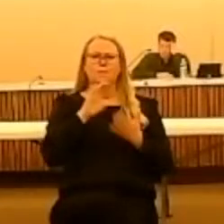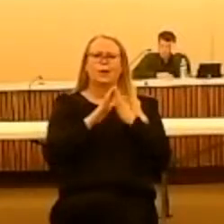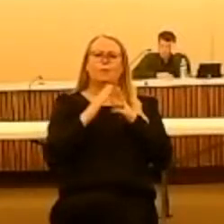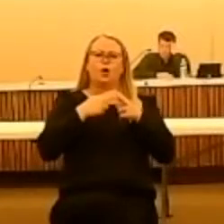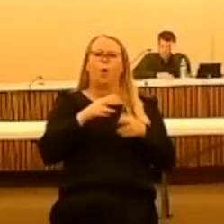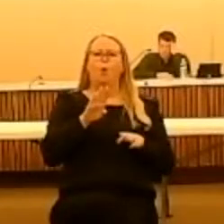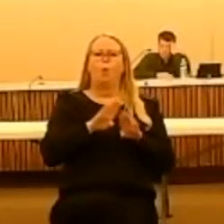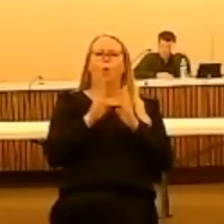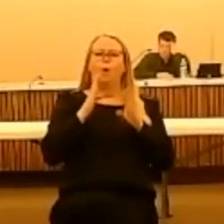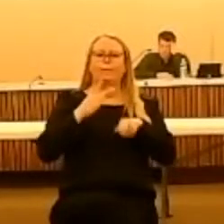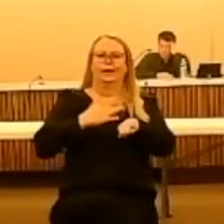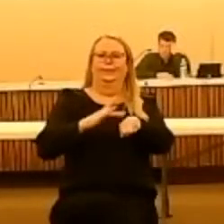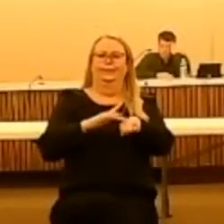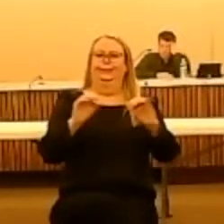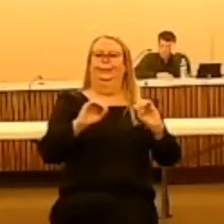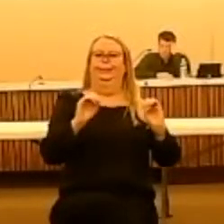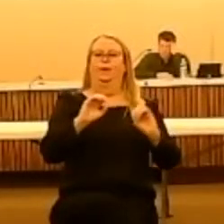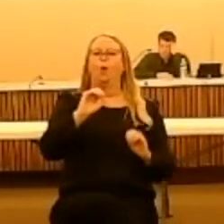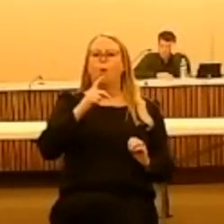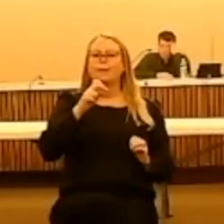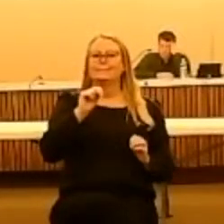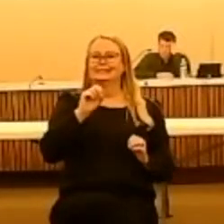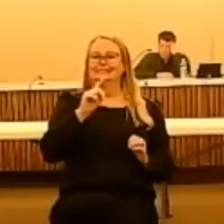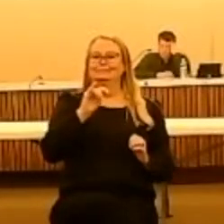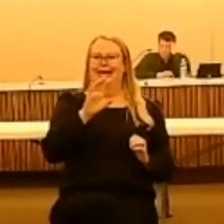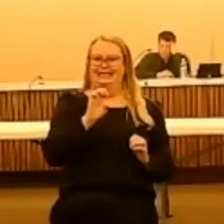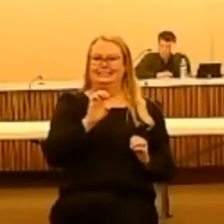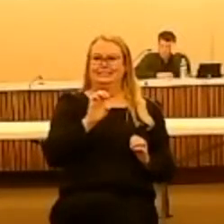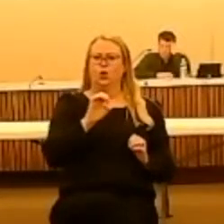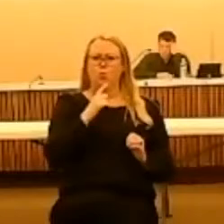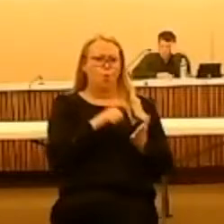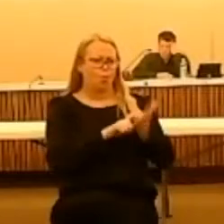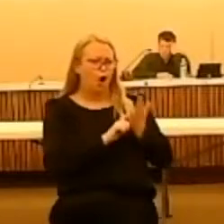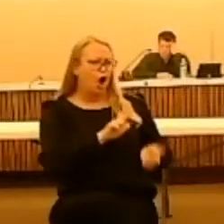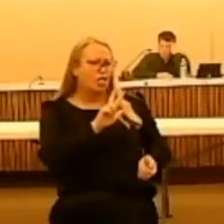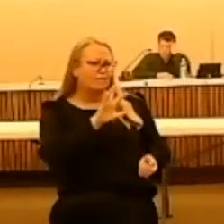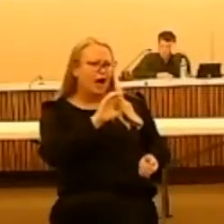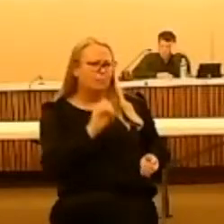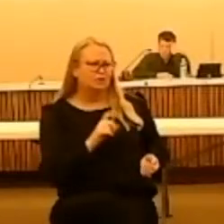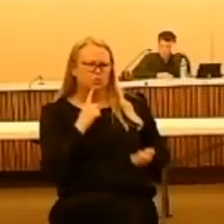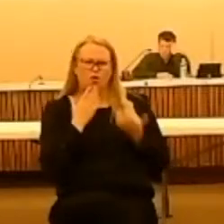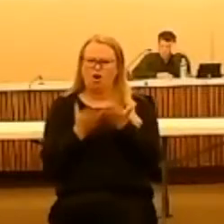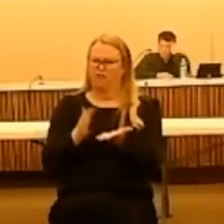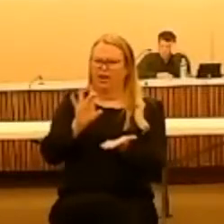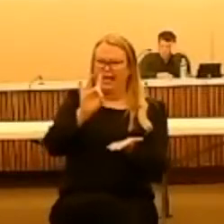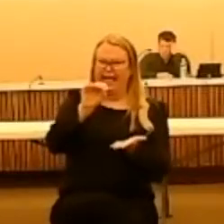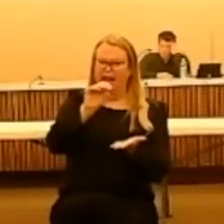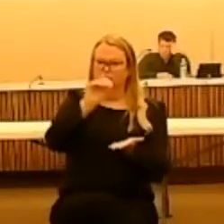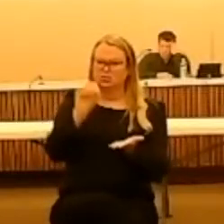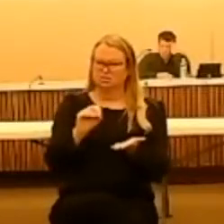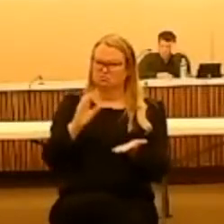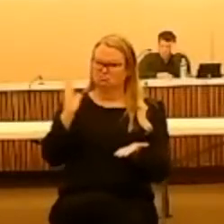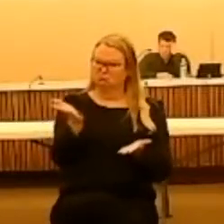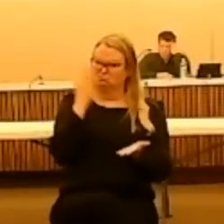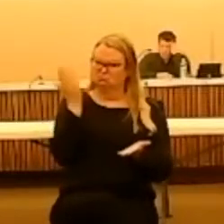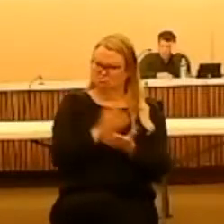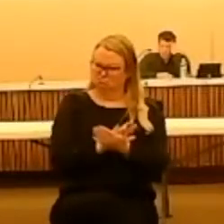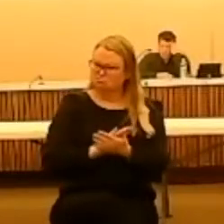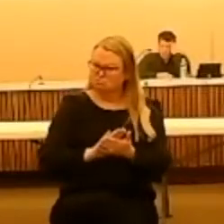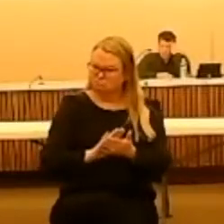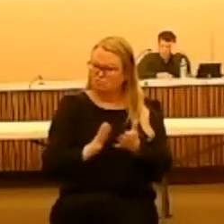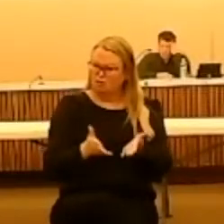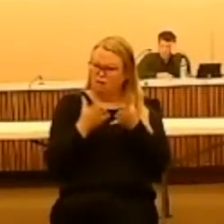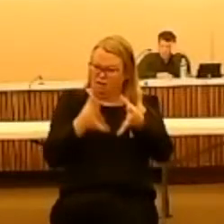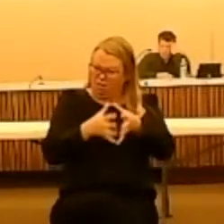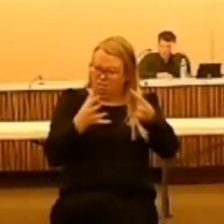is far, far, far in excess of the 35% requirement. One of the main reasons why that's occurring, or why